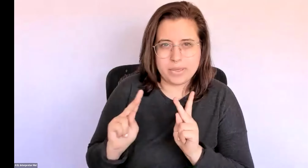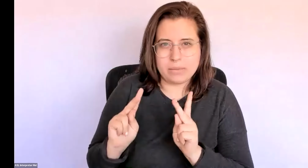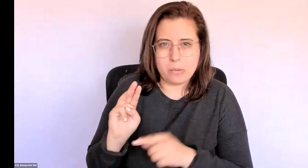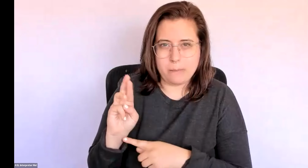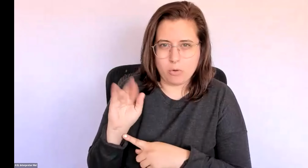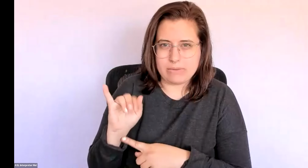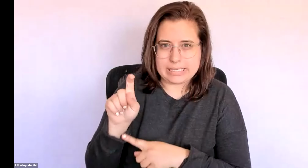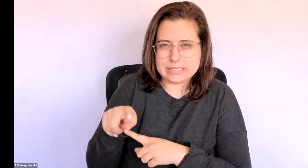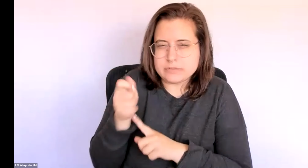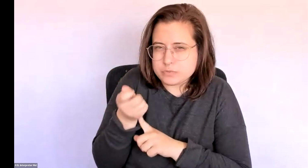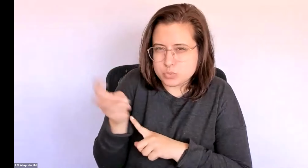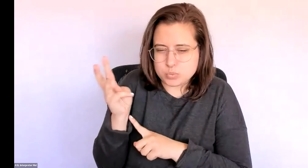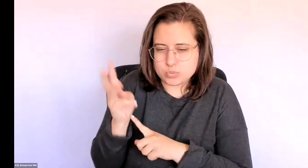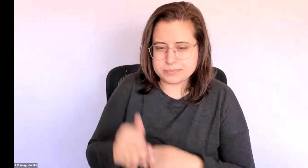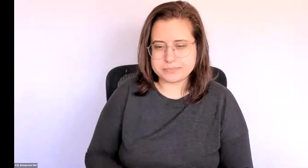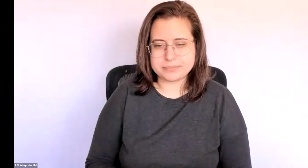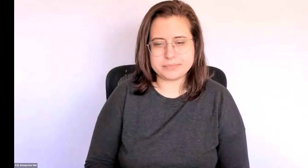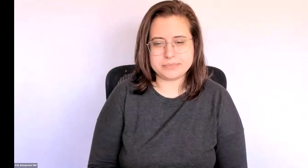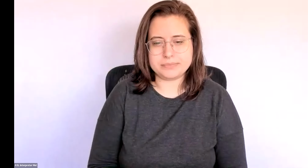population.